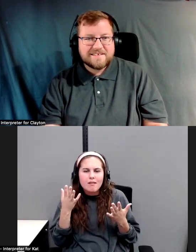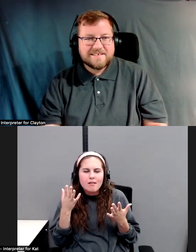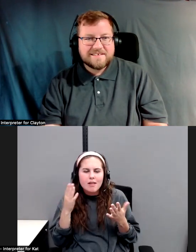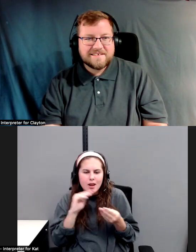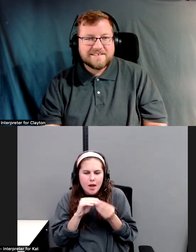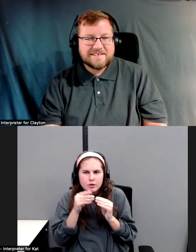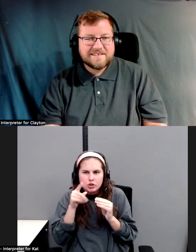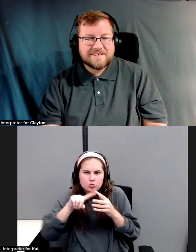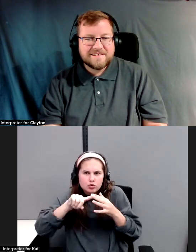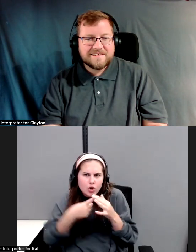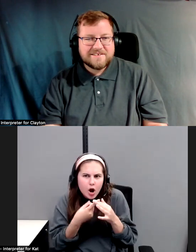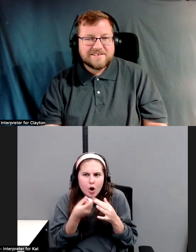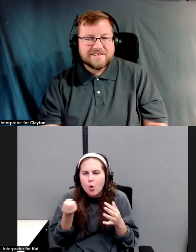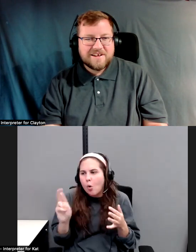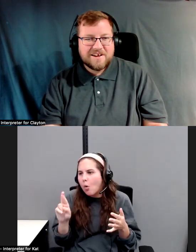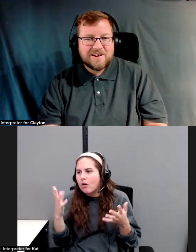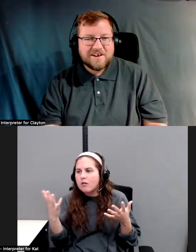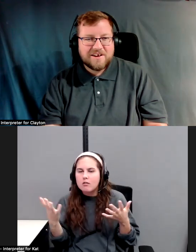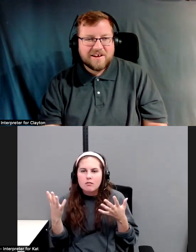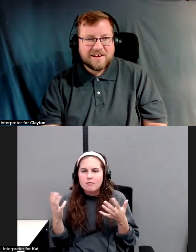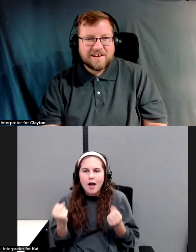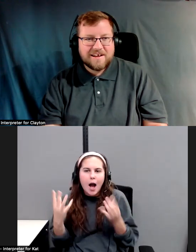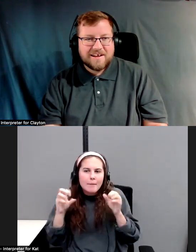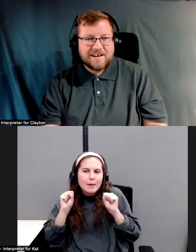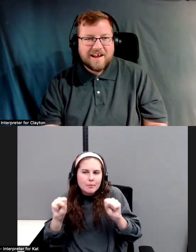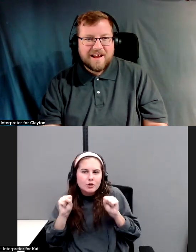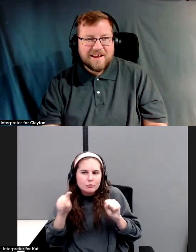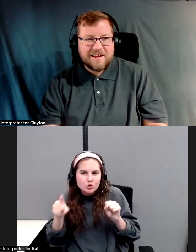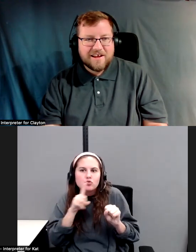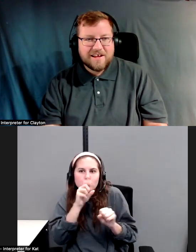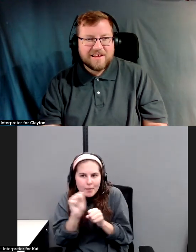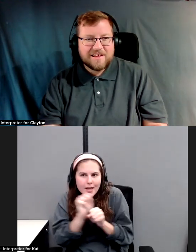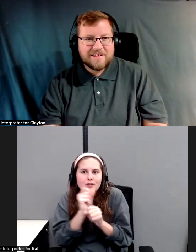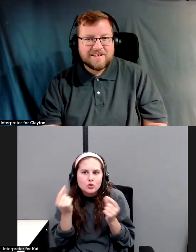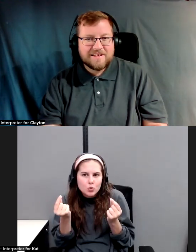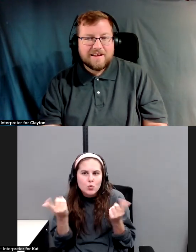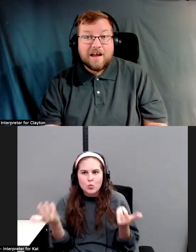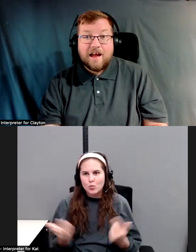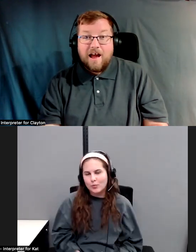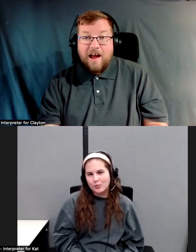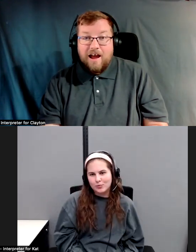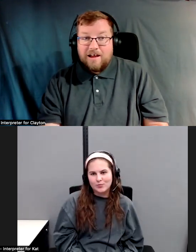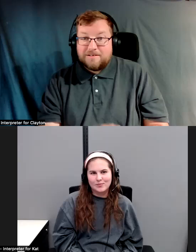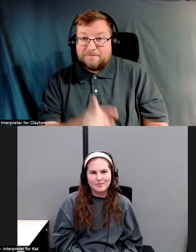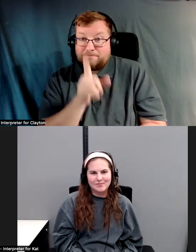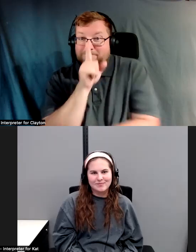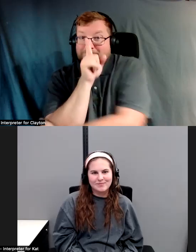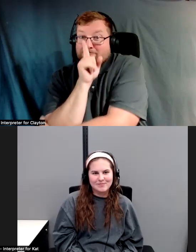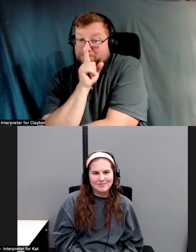at, or how many push-ups did you actually do? Oh, I don't know if I can let that secret